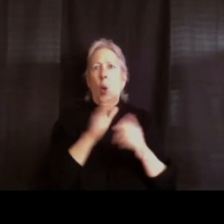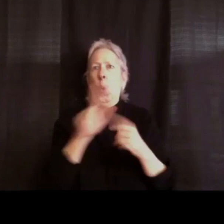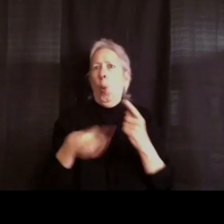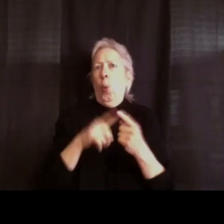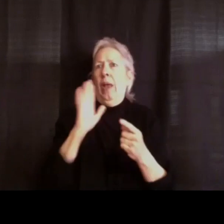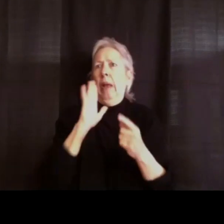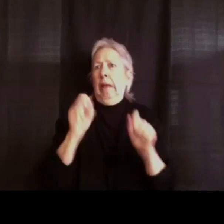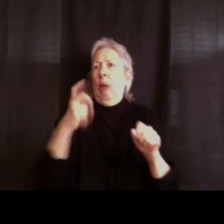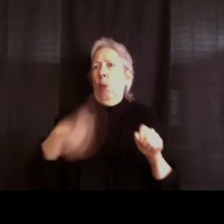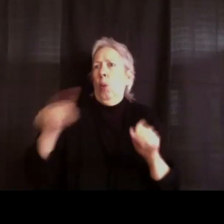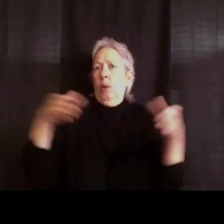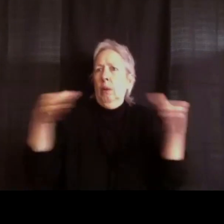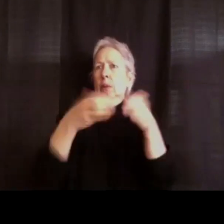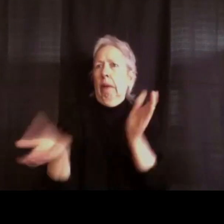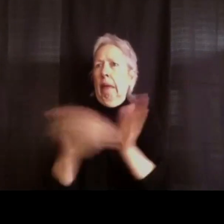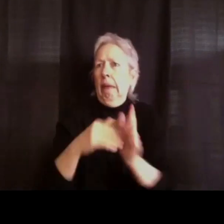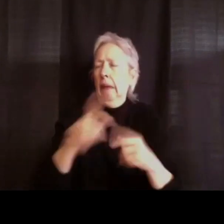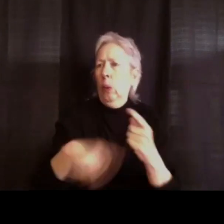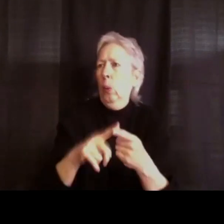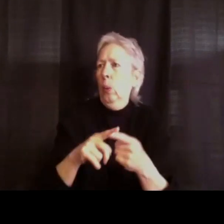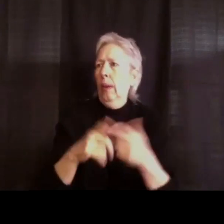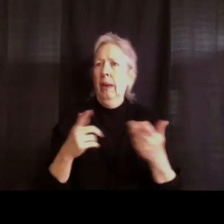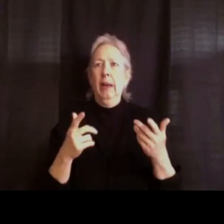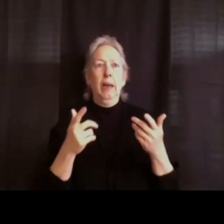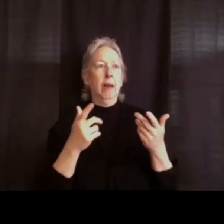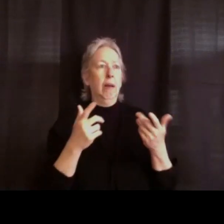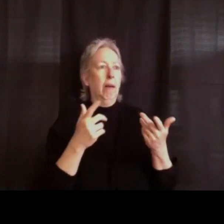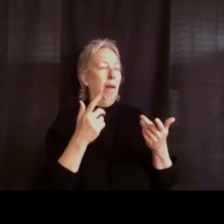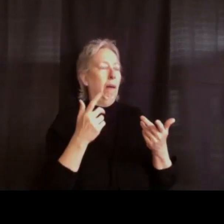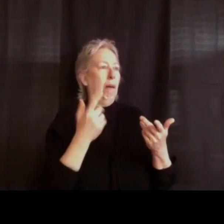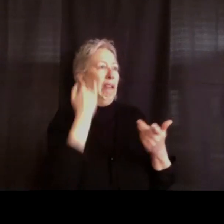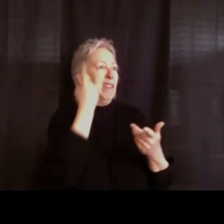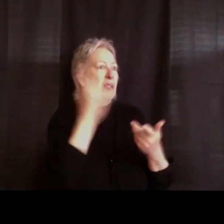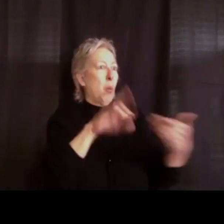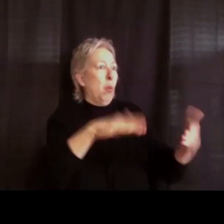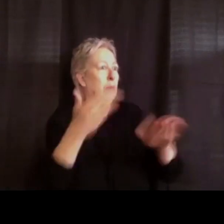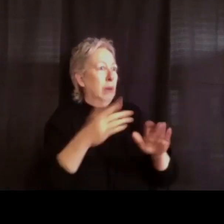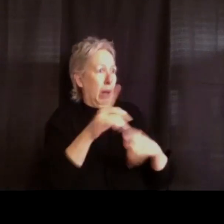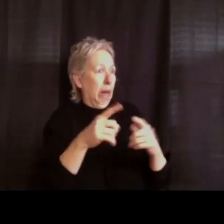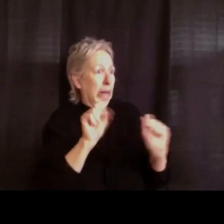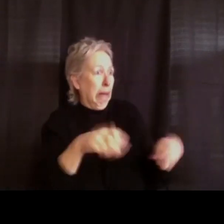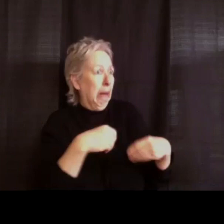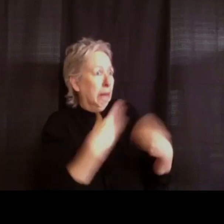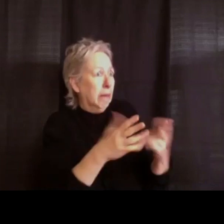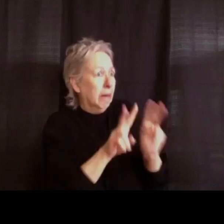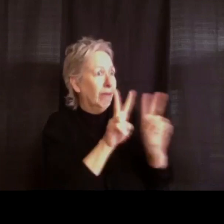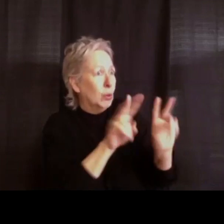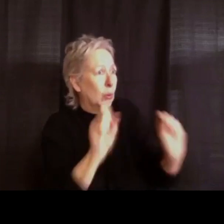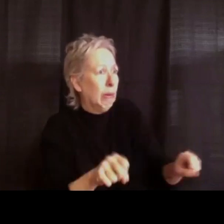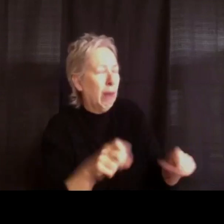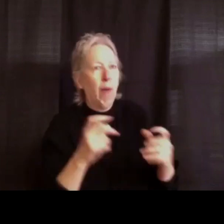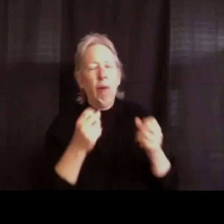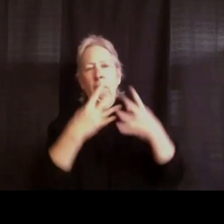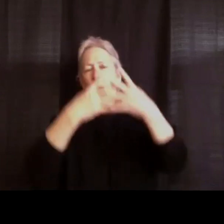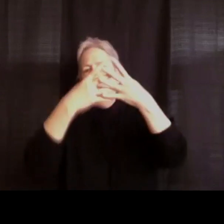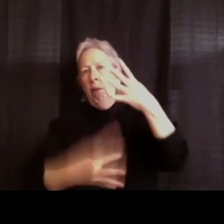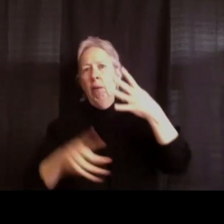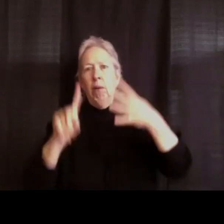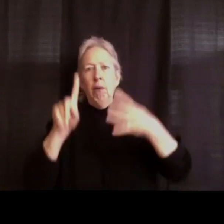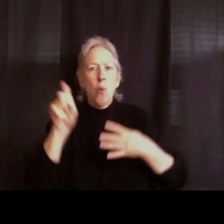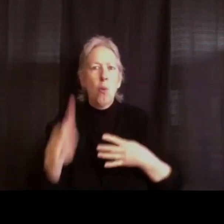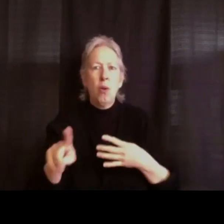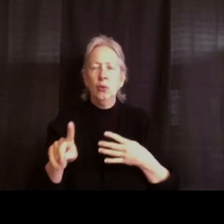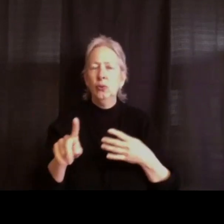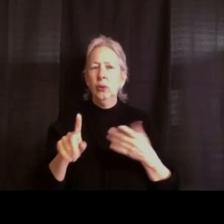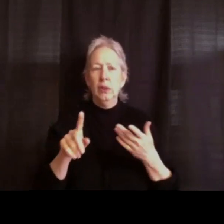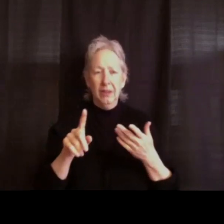gather for the funeral of someone who's died from COVID? We are overwhelmed by